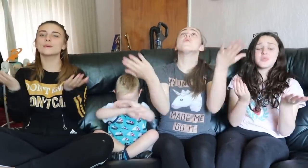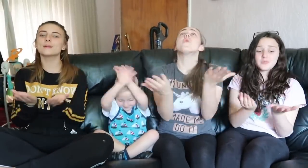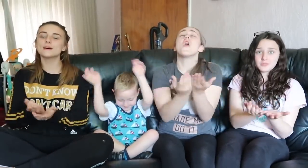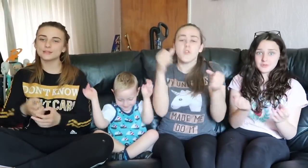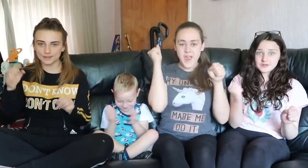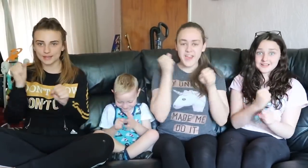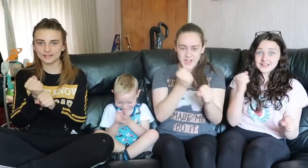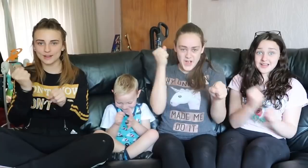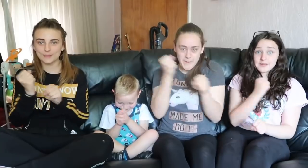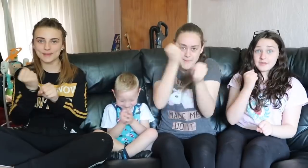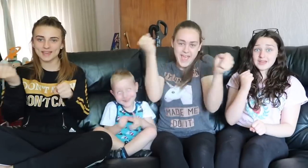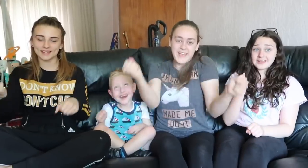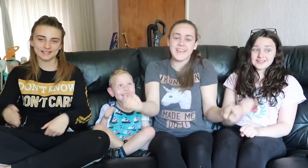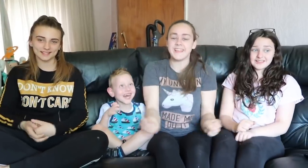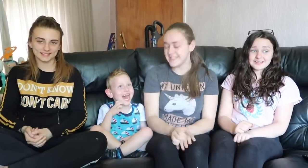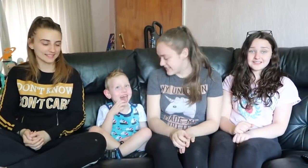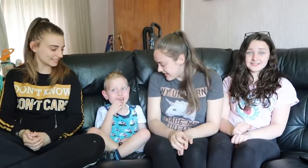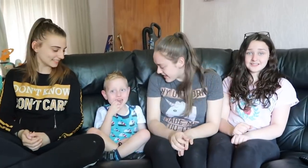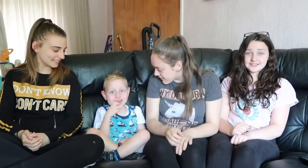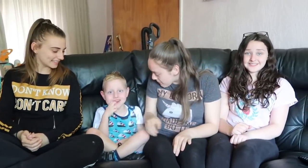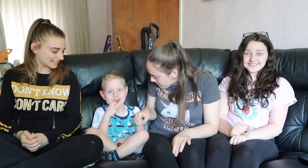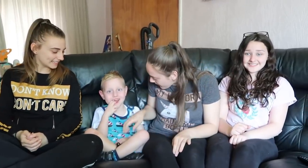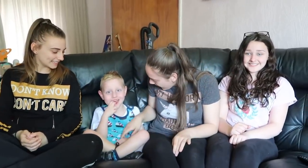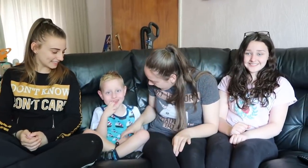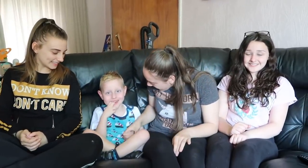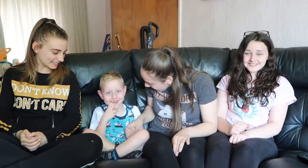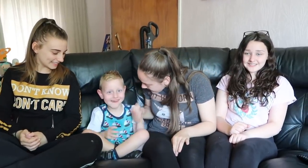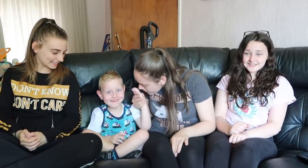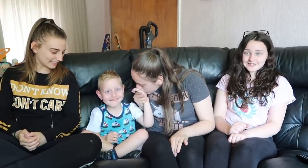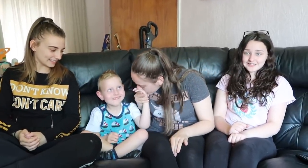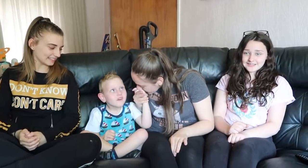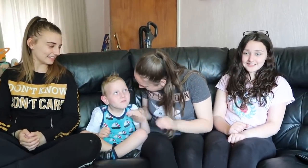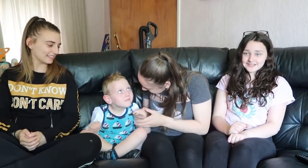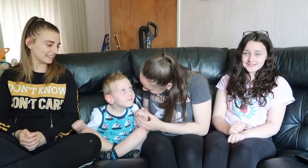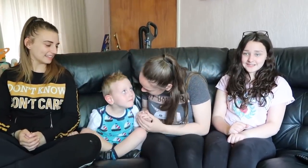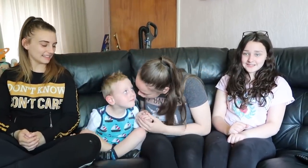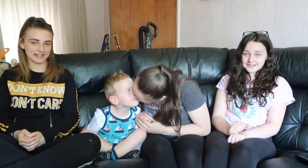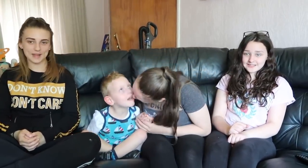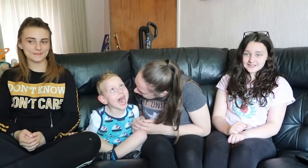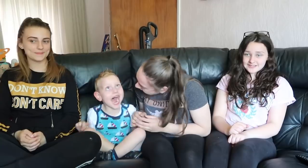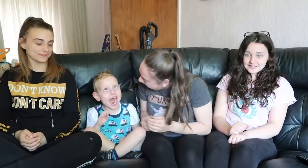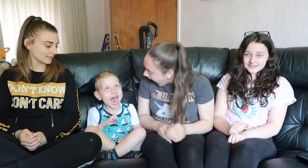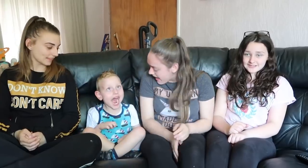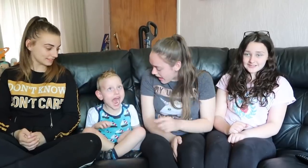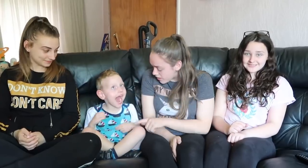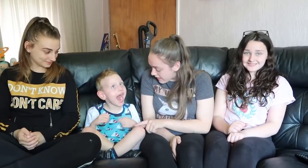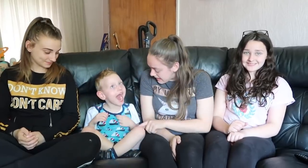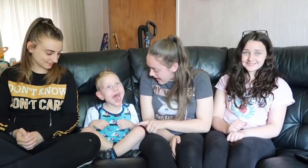Yay! think be see is this? Oh well done! Oh boy! Mwah! Mwah! Are you ready? What?